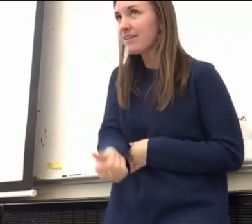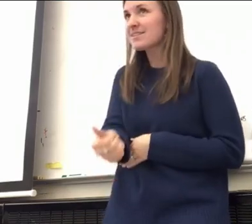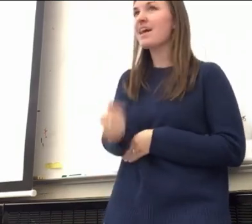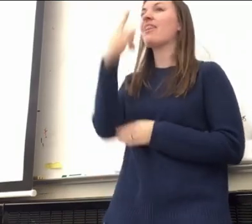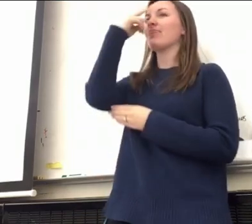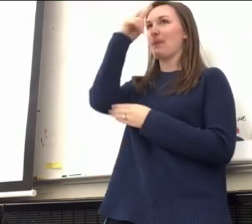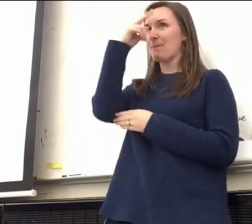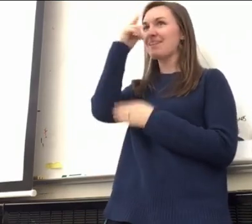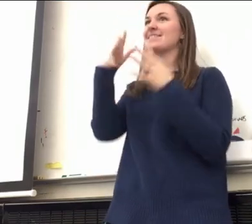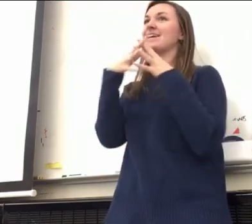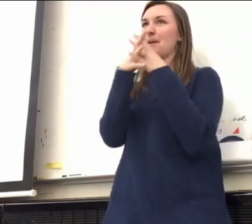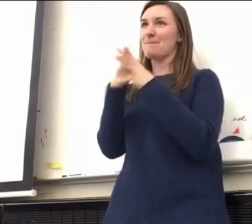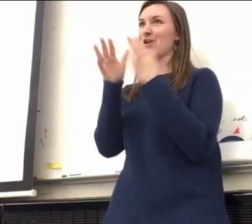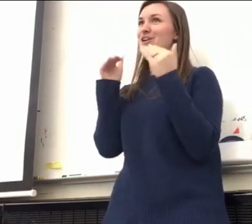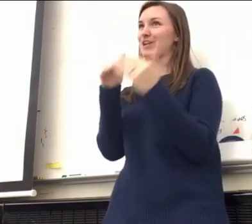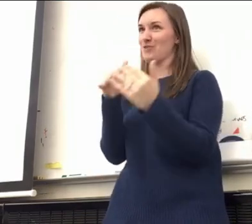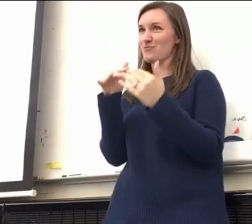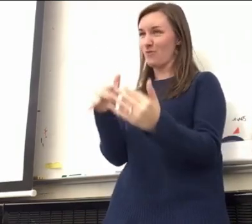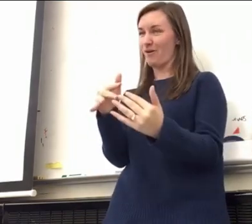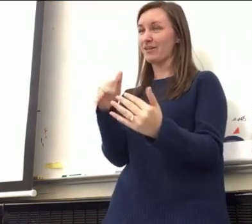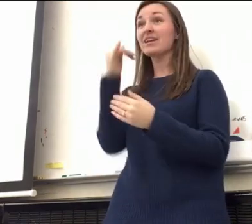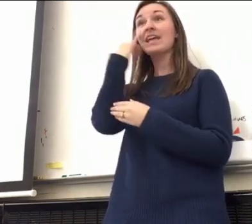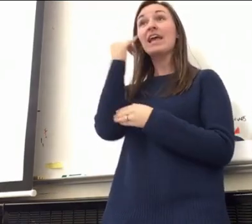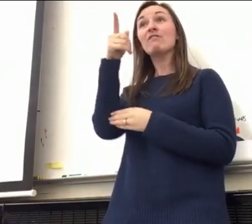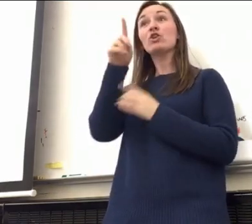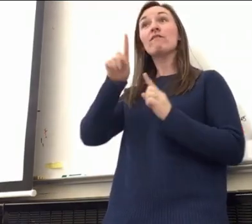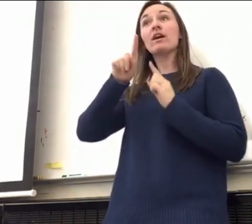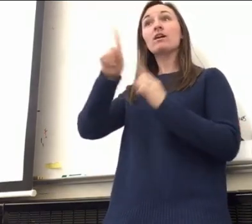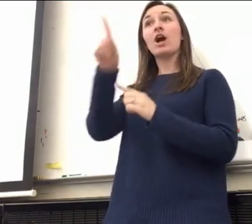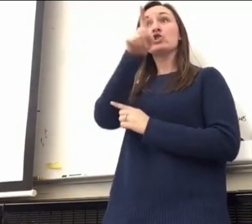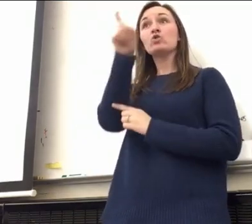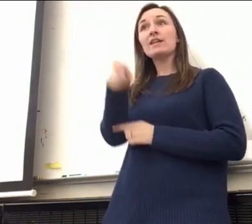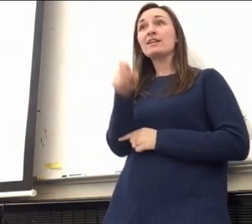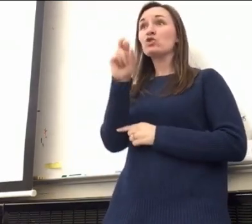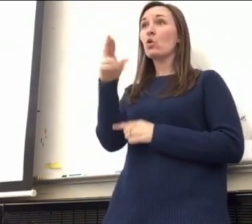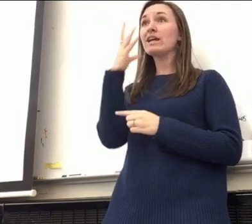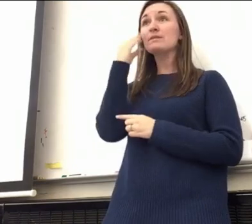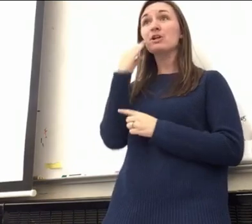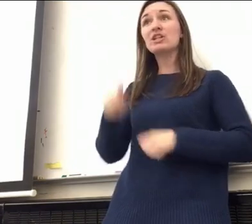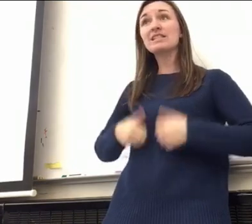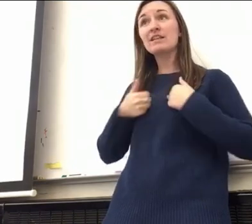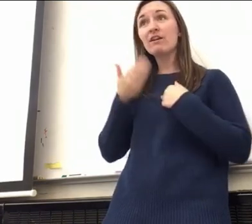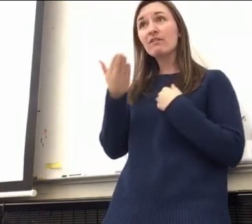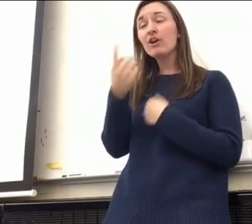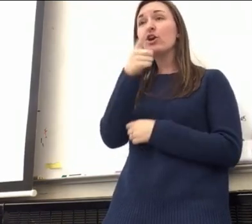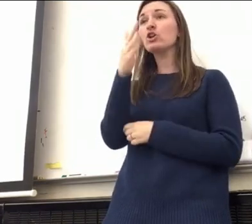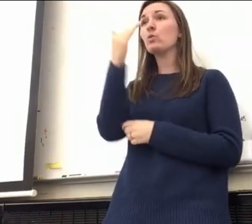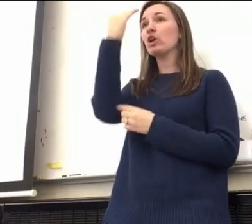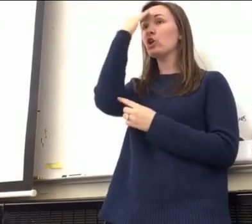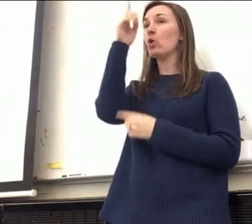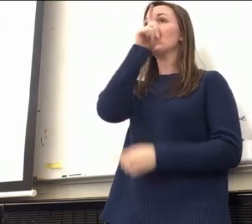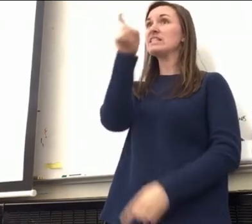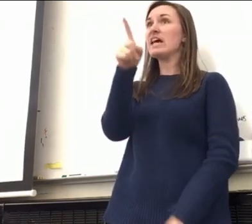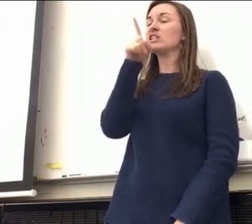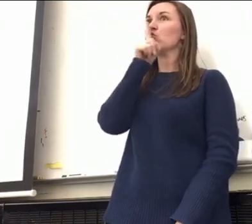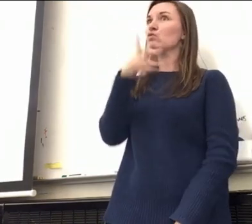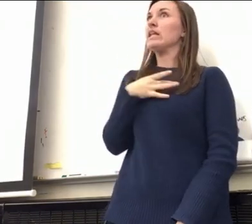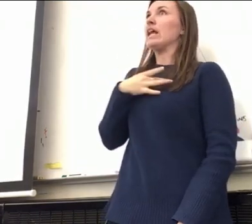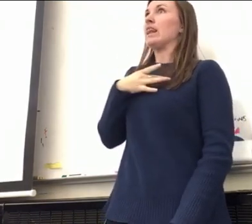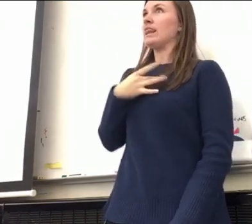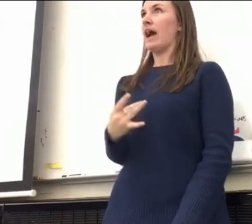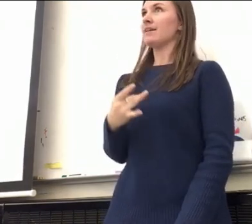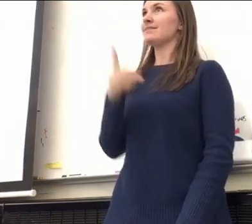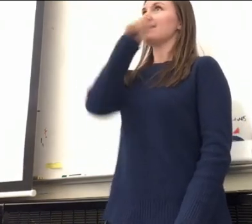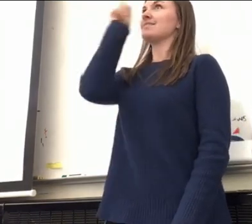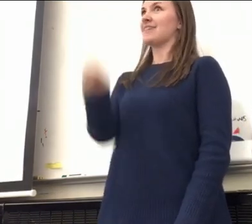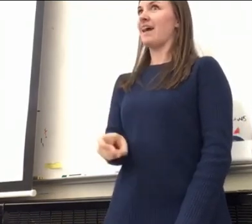War. If you've ever been to Texas or have lived in Texas, you will know that Texas really, really likes Texas.